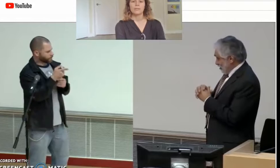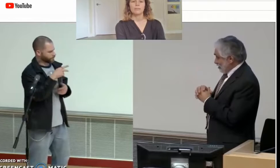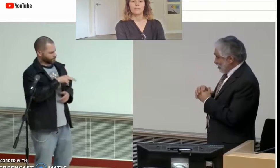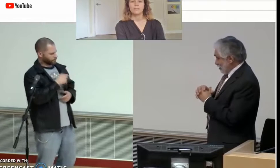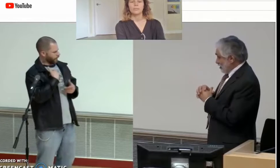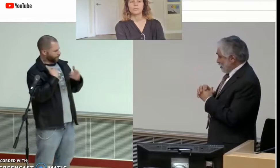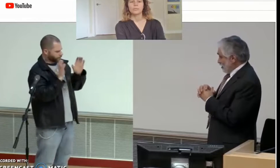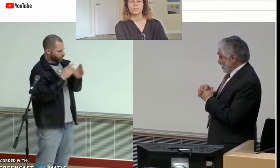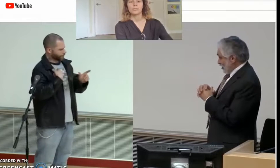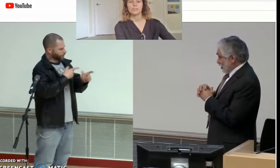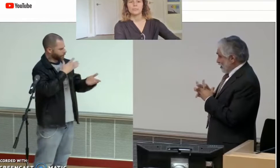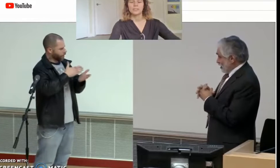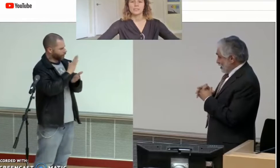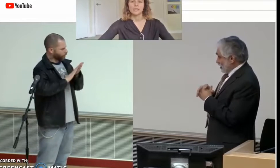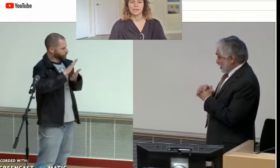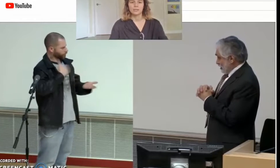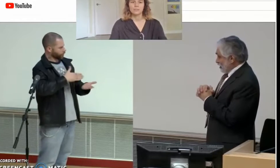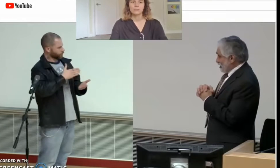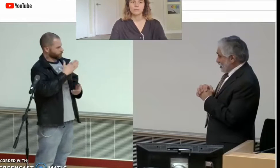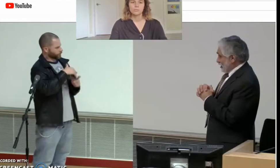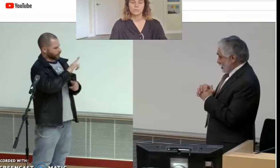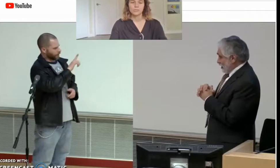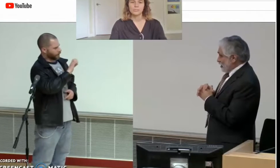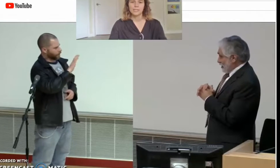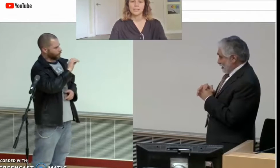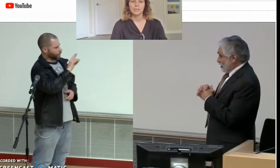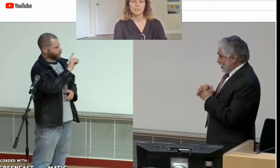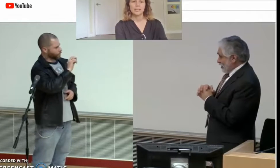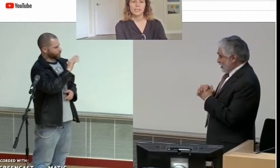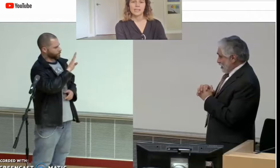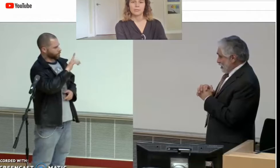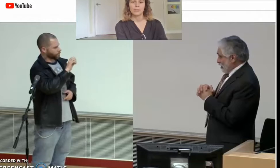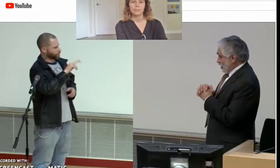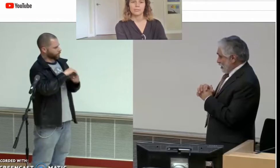if all the doors are closed in a mental setting, so to speak, they can't break through.